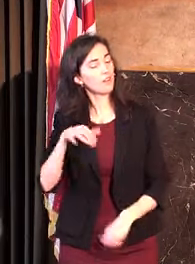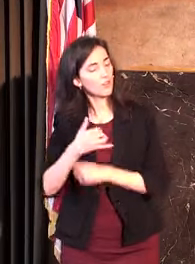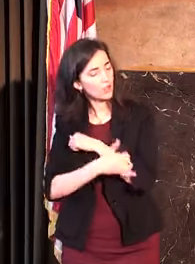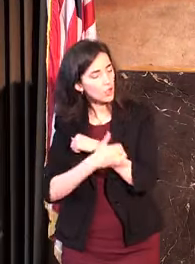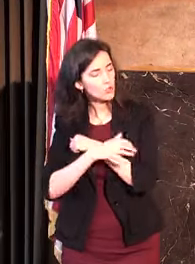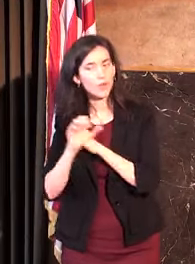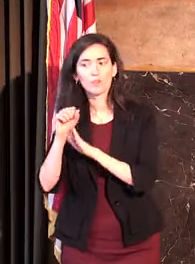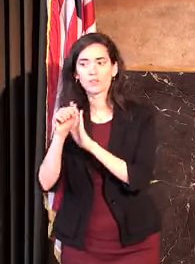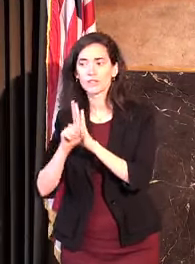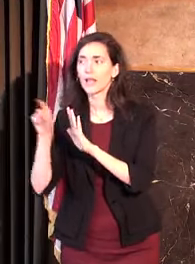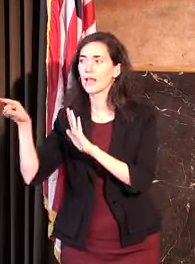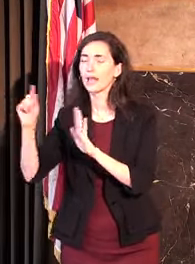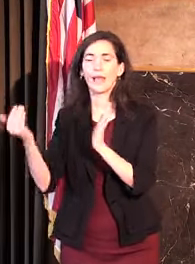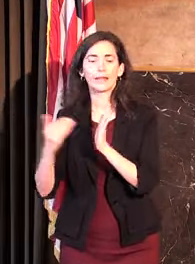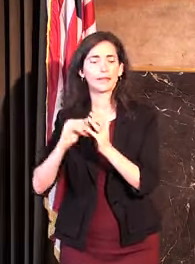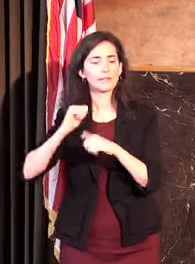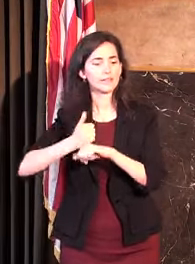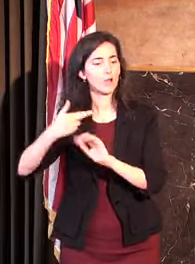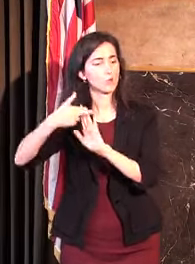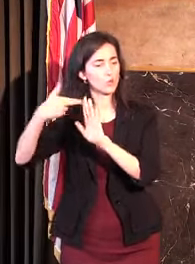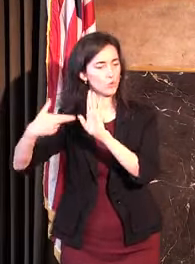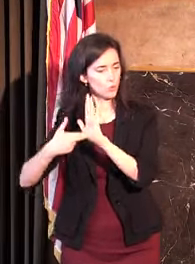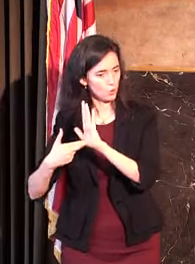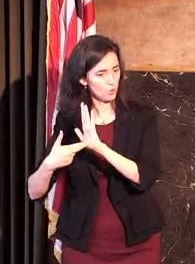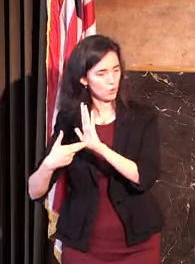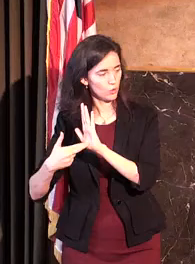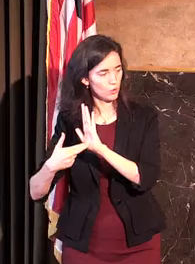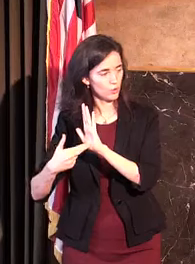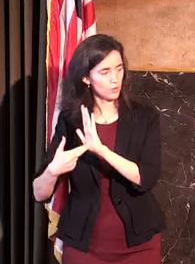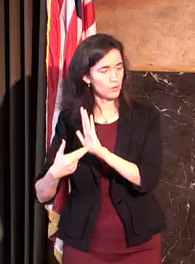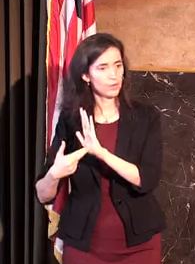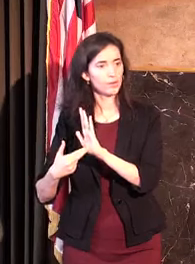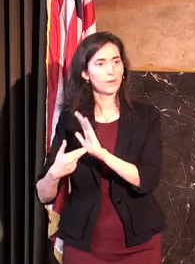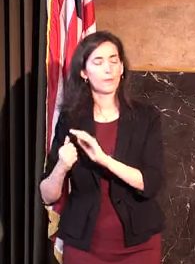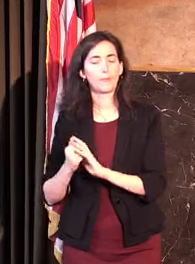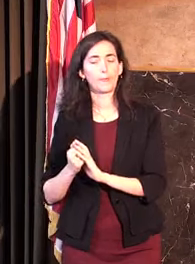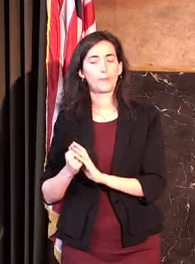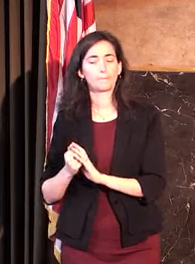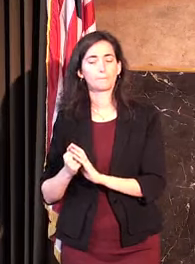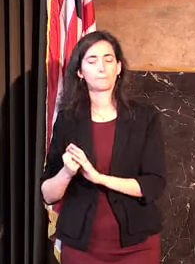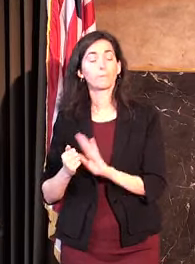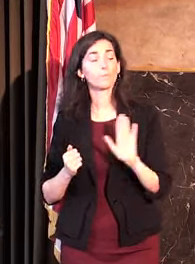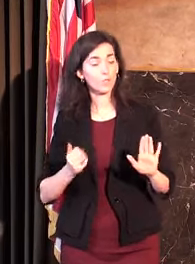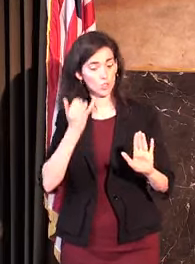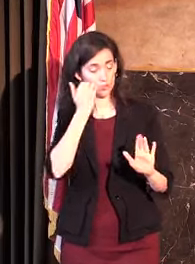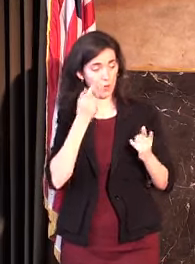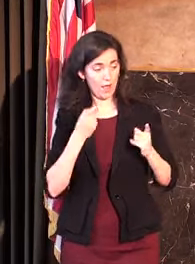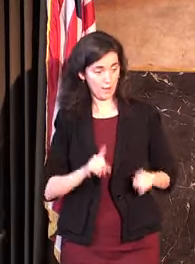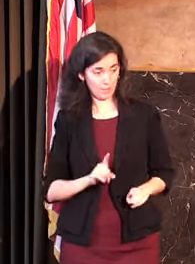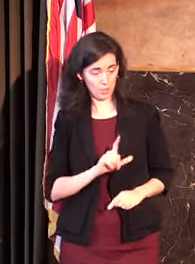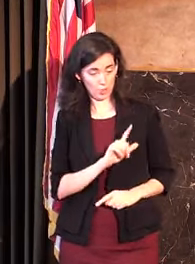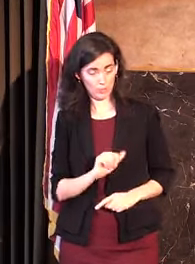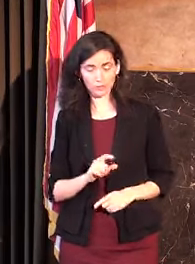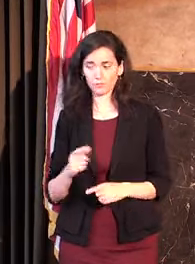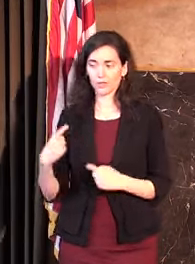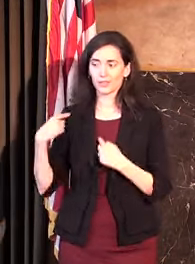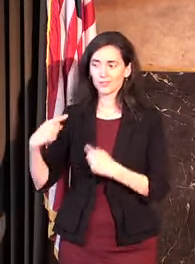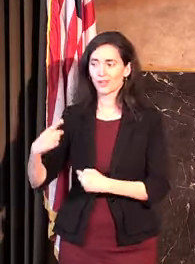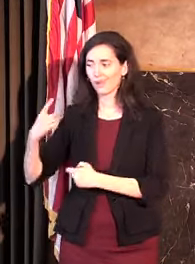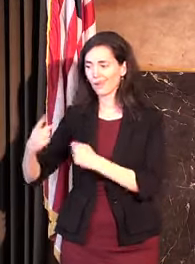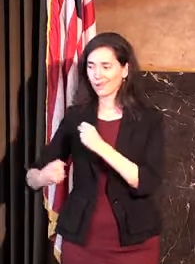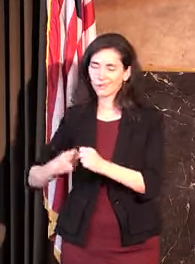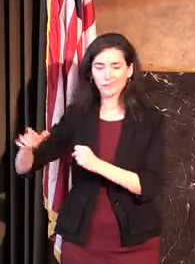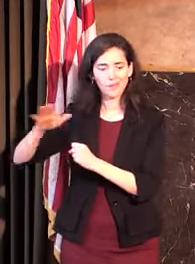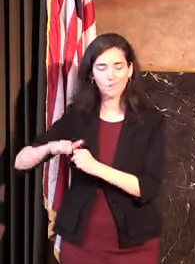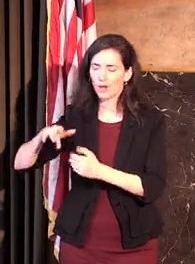again, should we start to see a rise in cases from Omicron, given what you've learned over the last year and